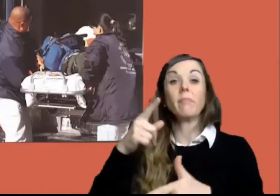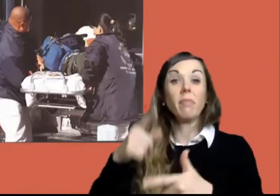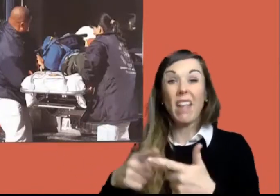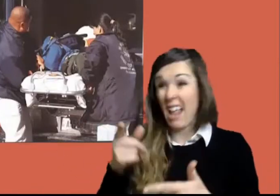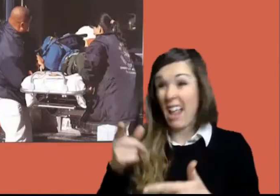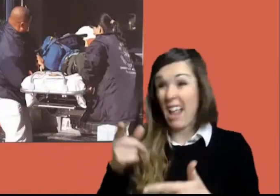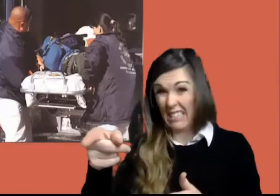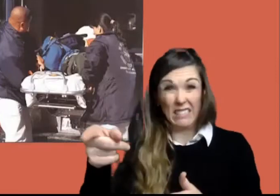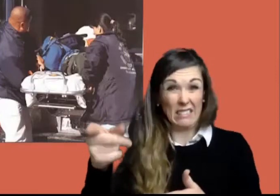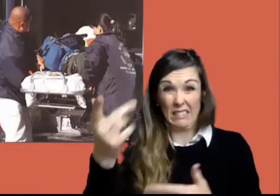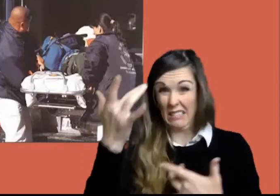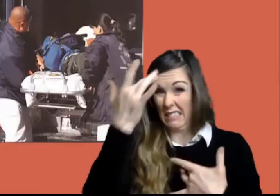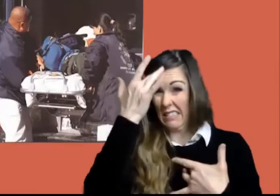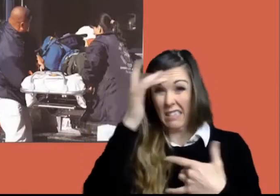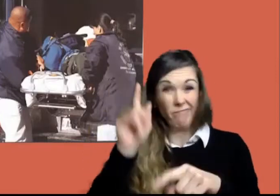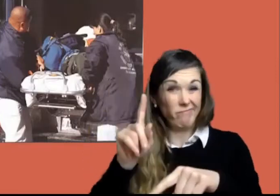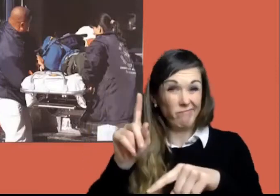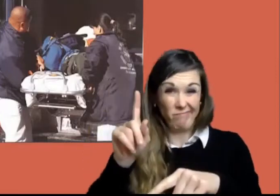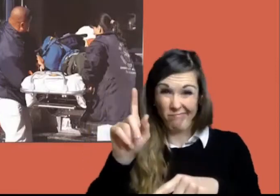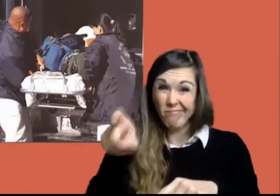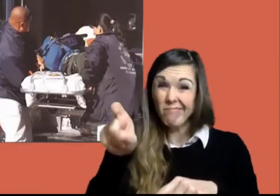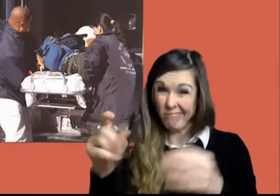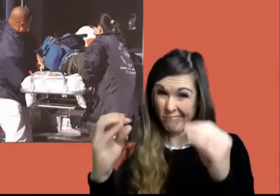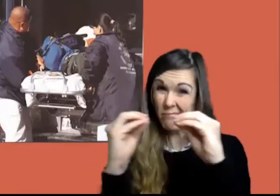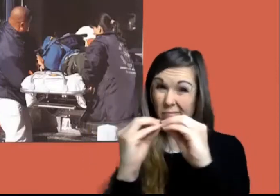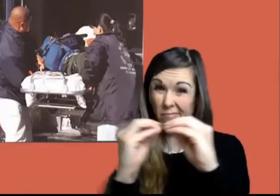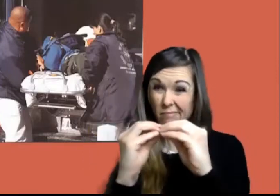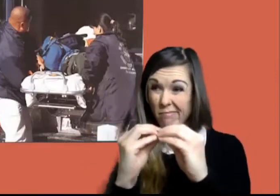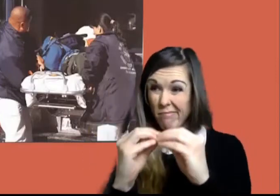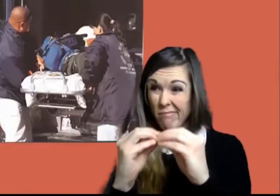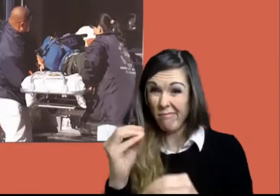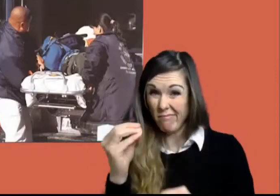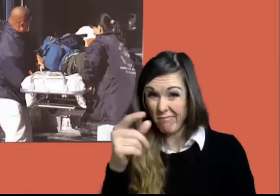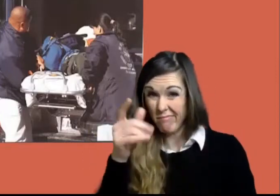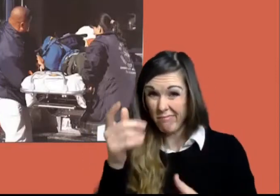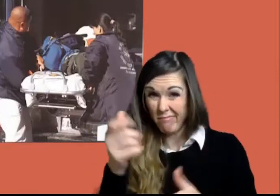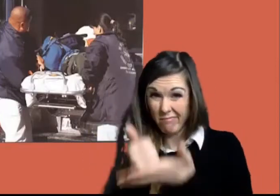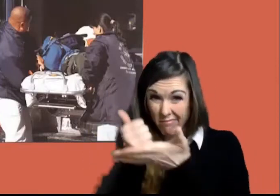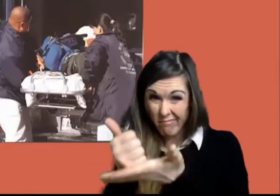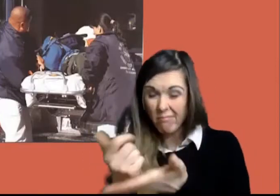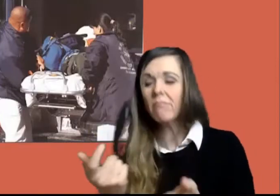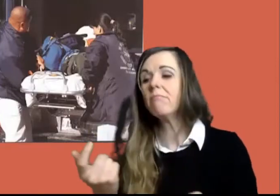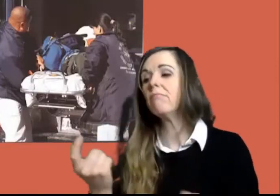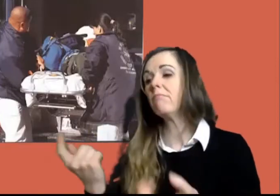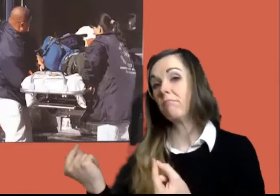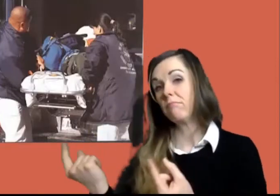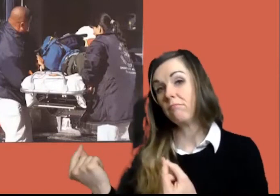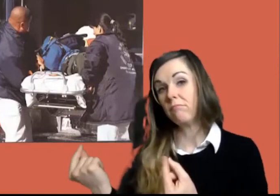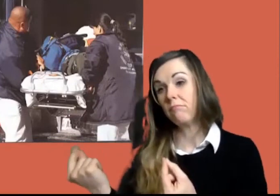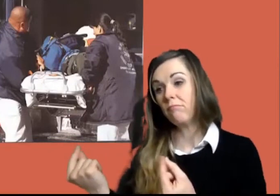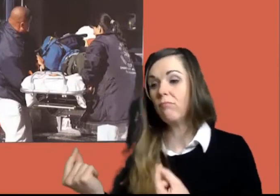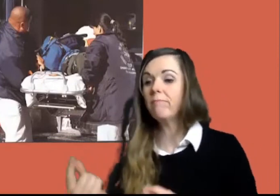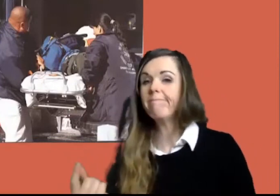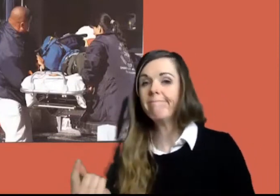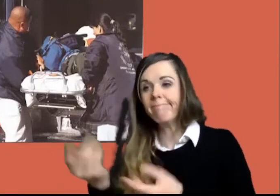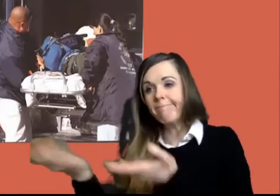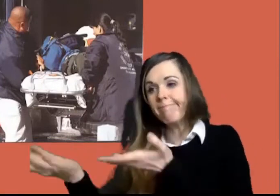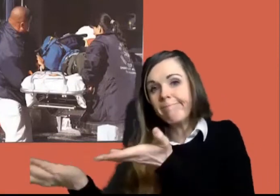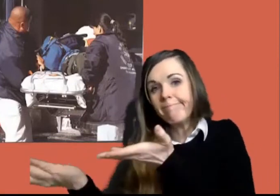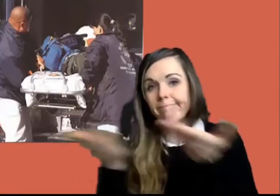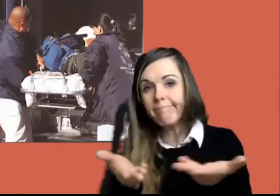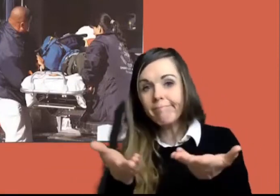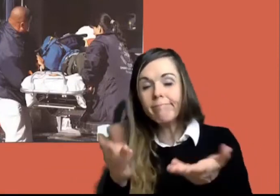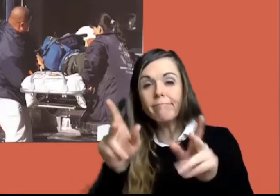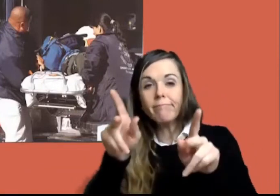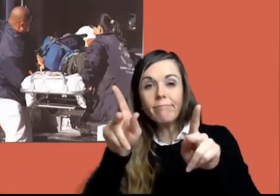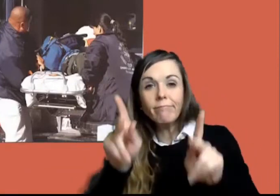We provide care to people. And, if they are sick and need